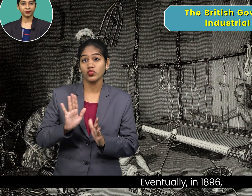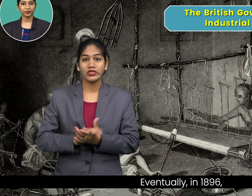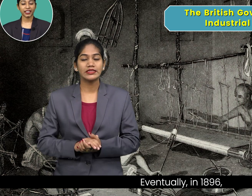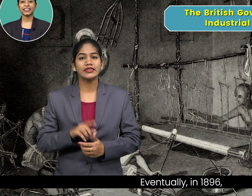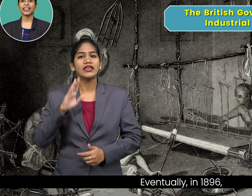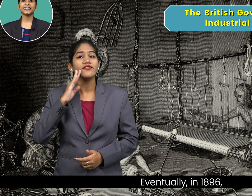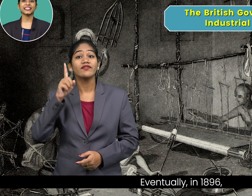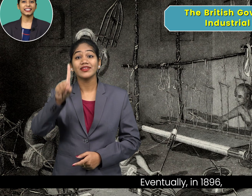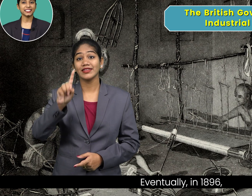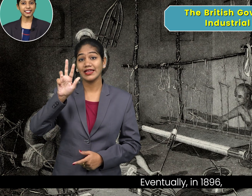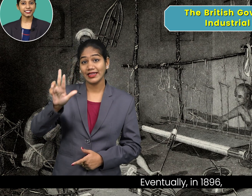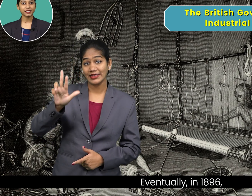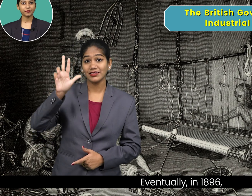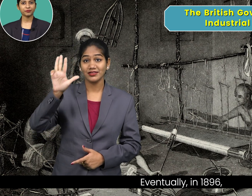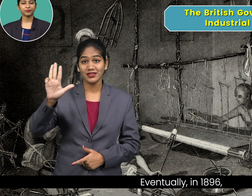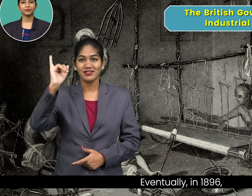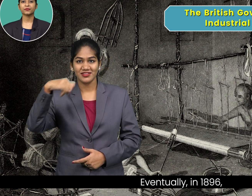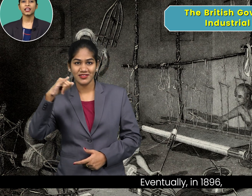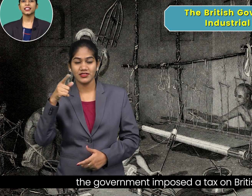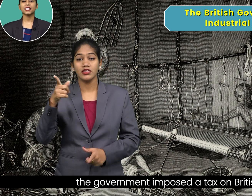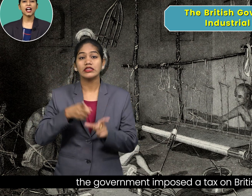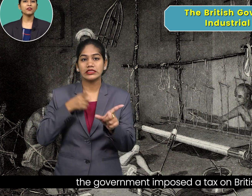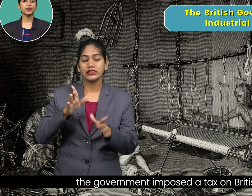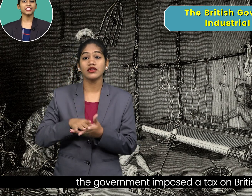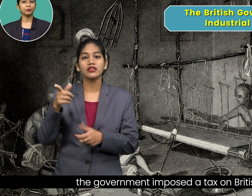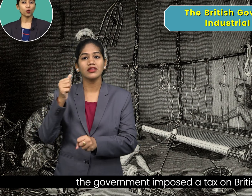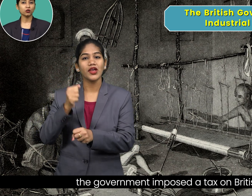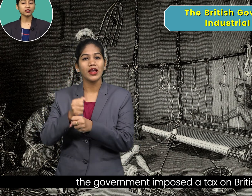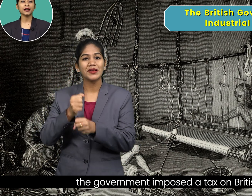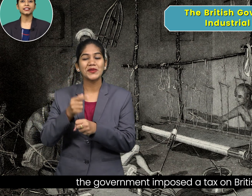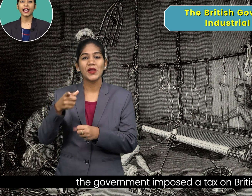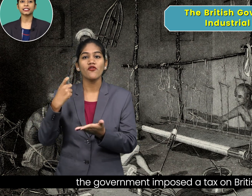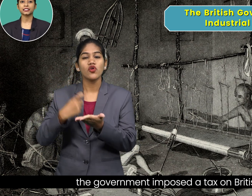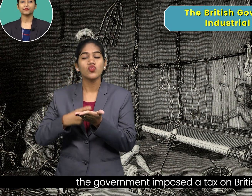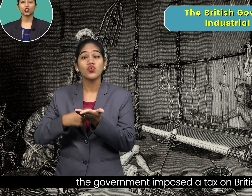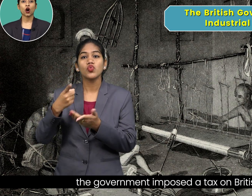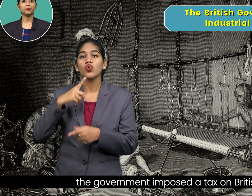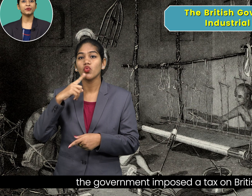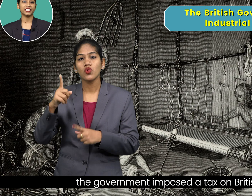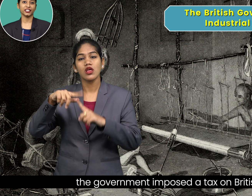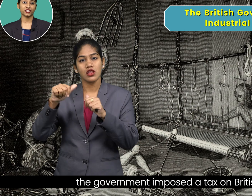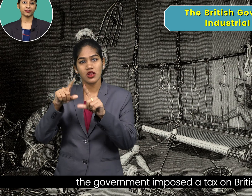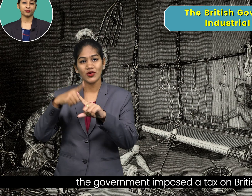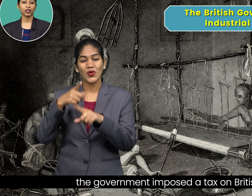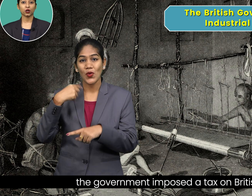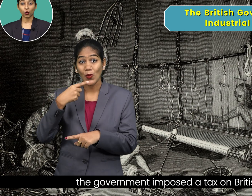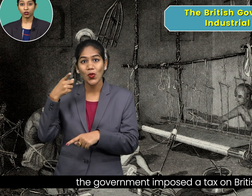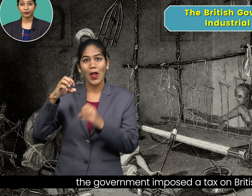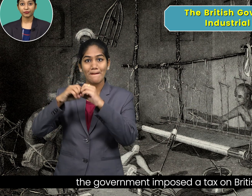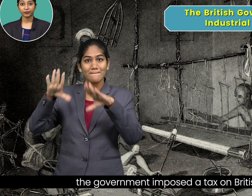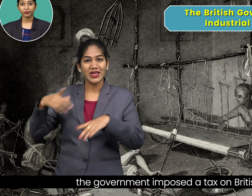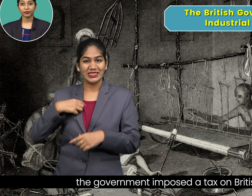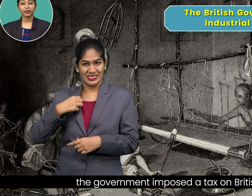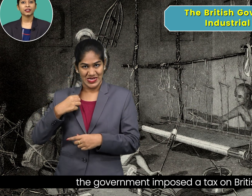Eventually, in 1896, the government imposed a tax on British